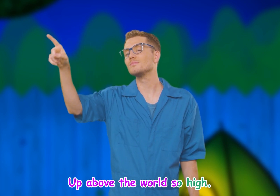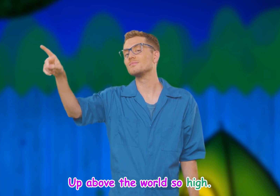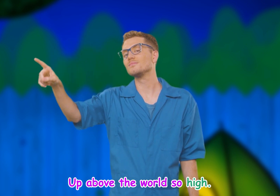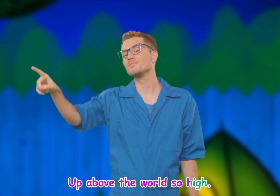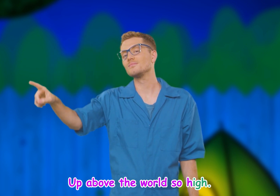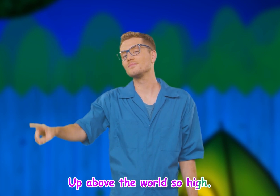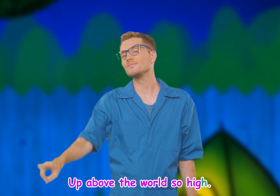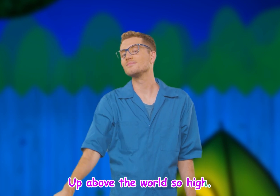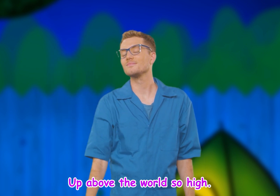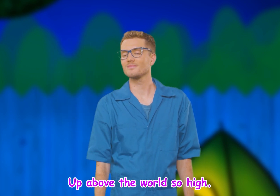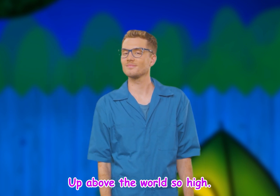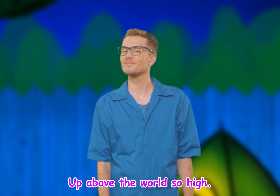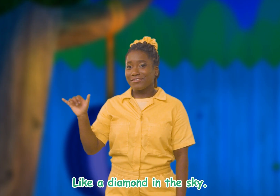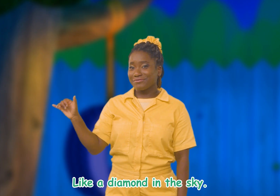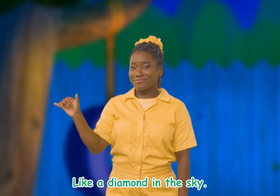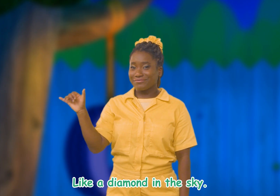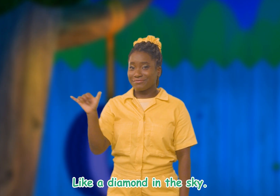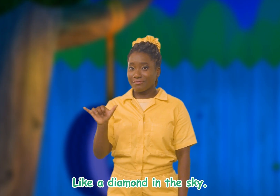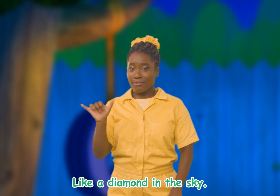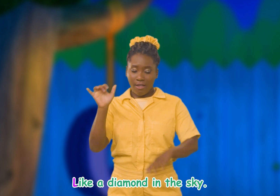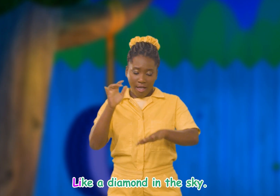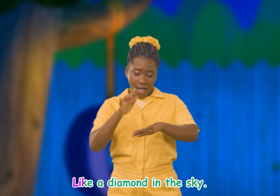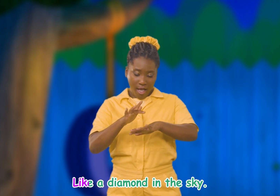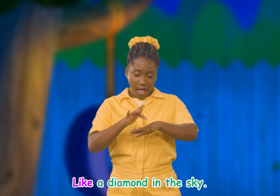so high, like a